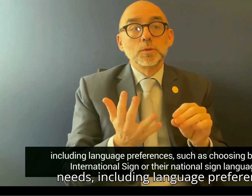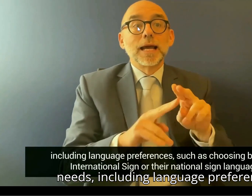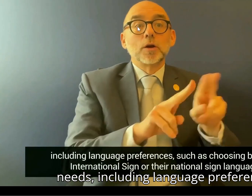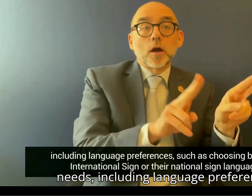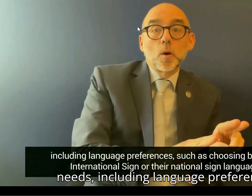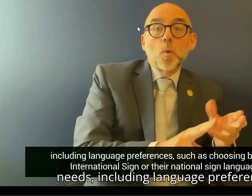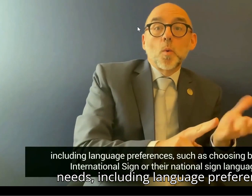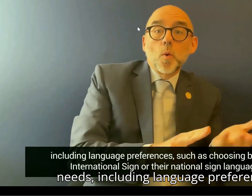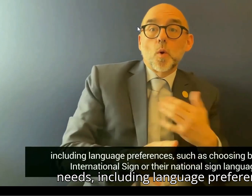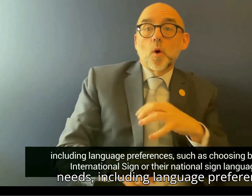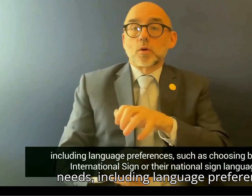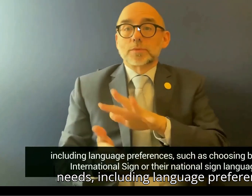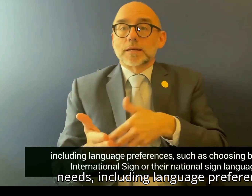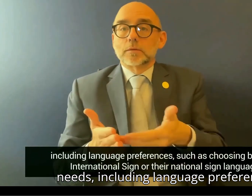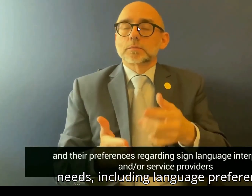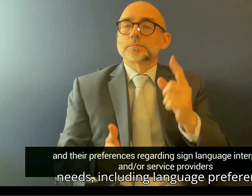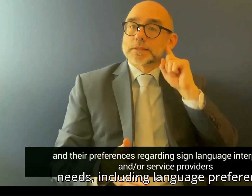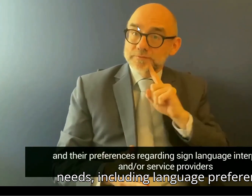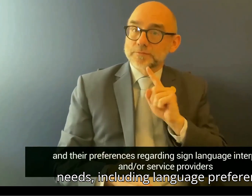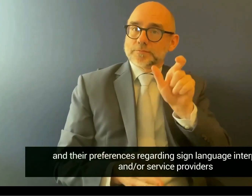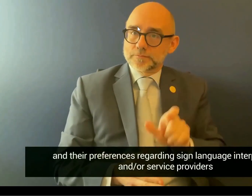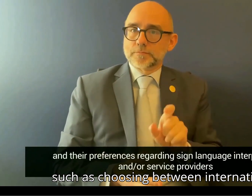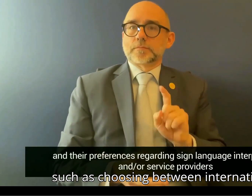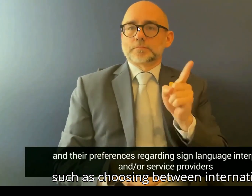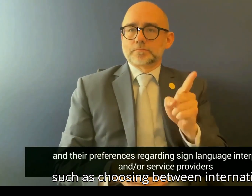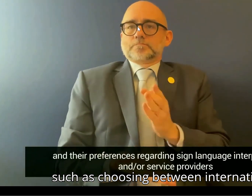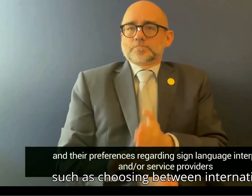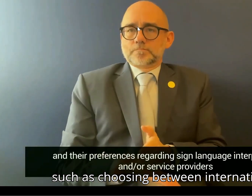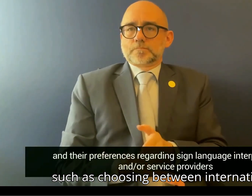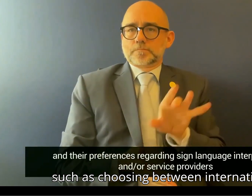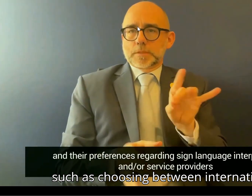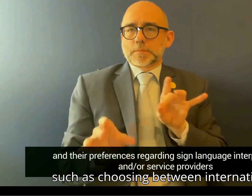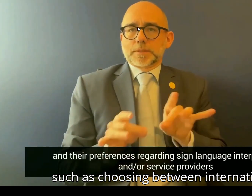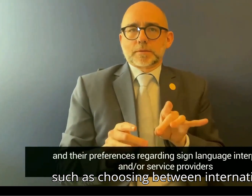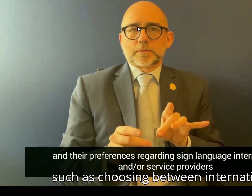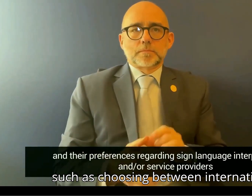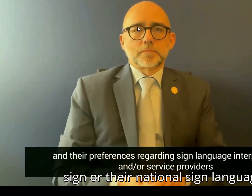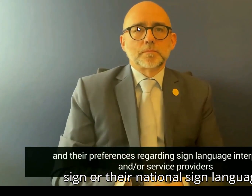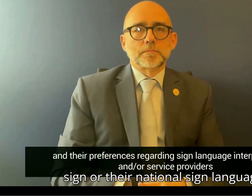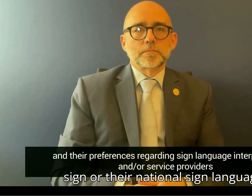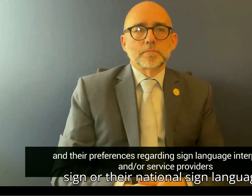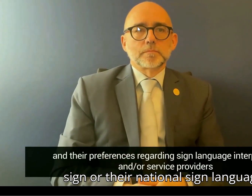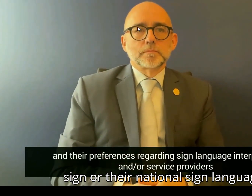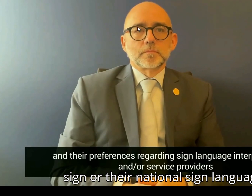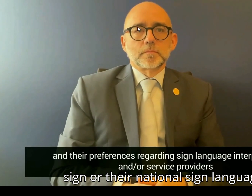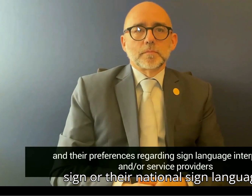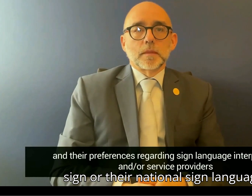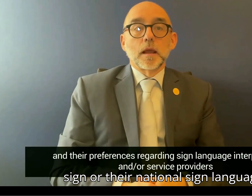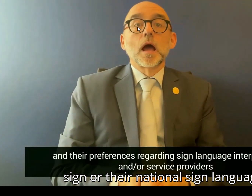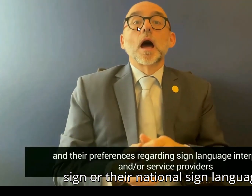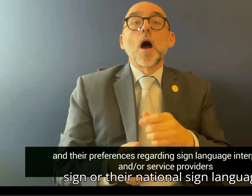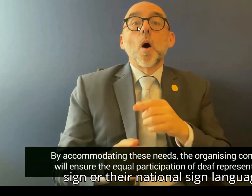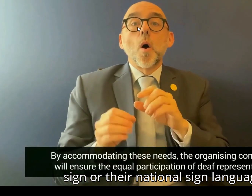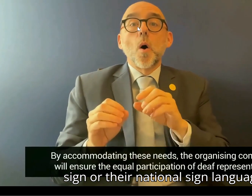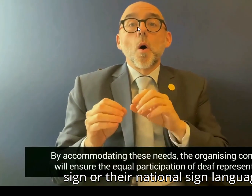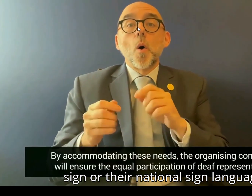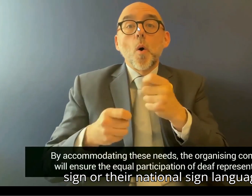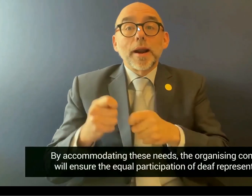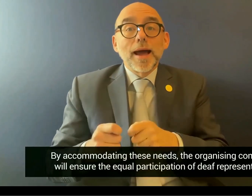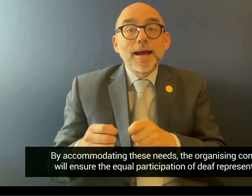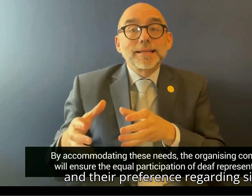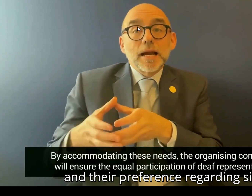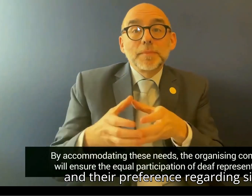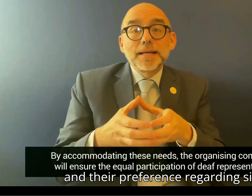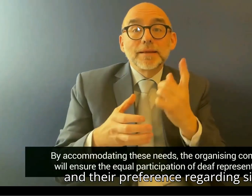accessibility needs, including language preference, such as choosing between international sign or their national sign